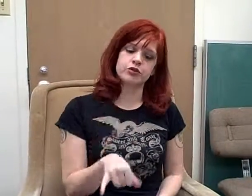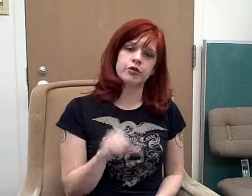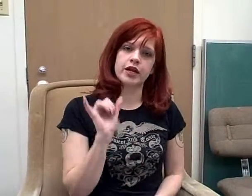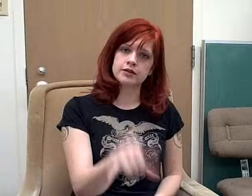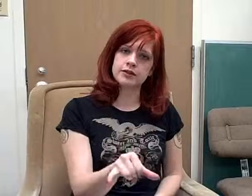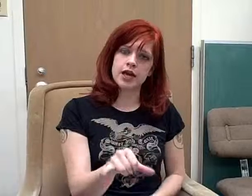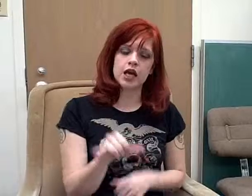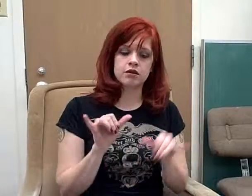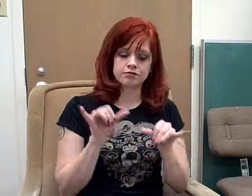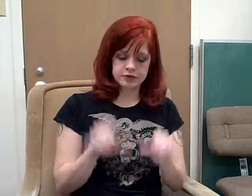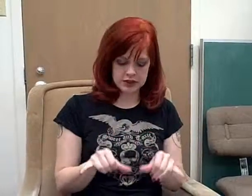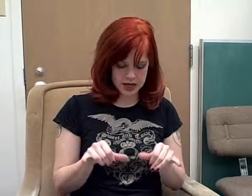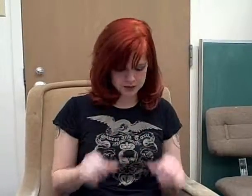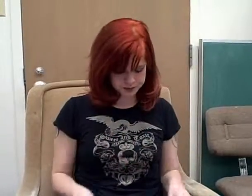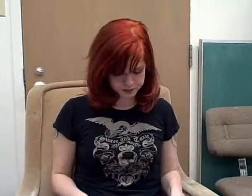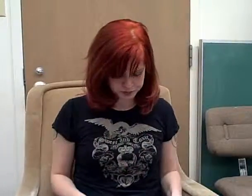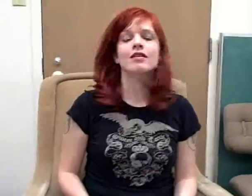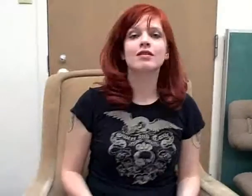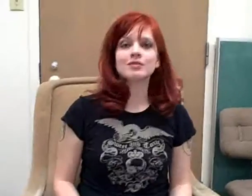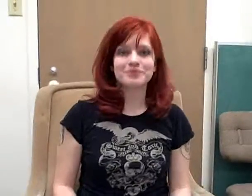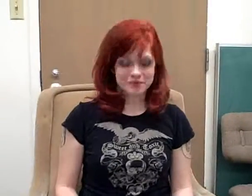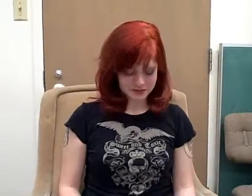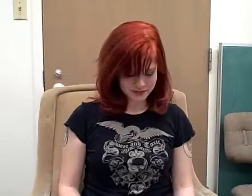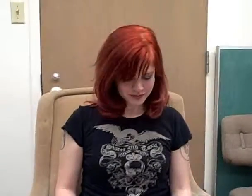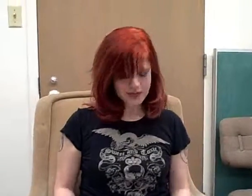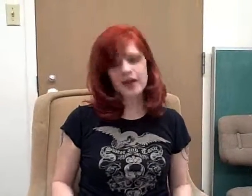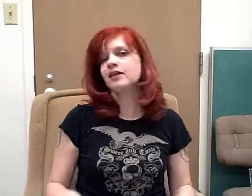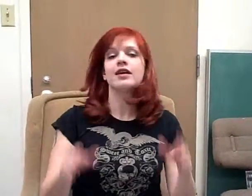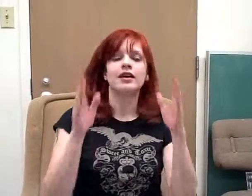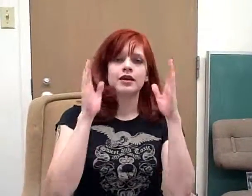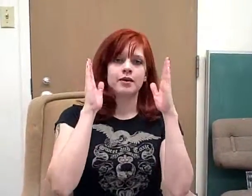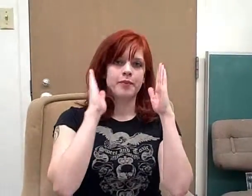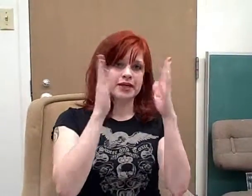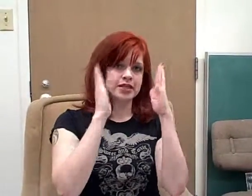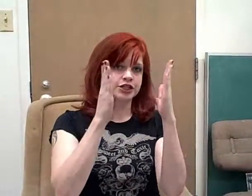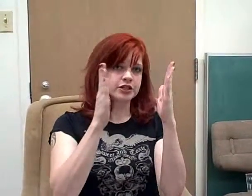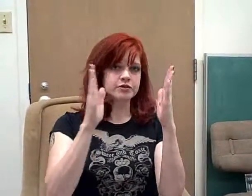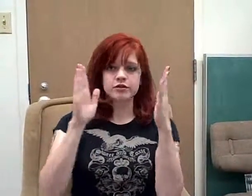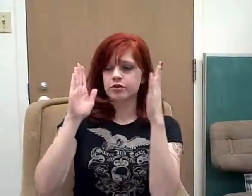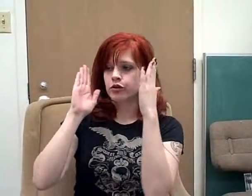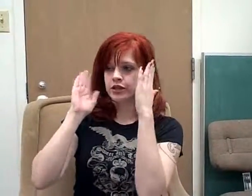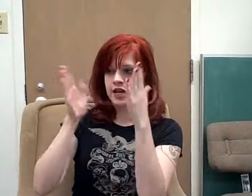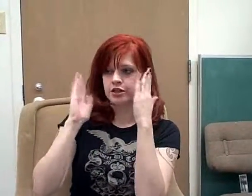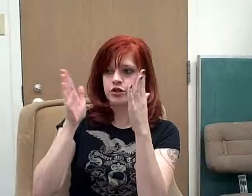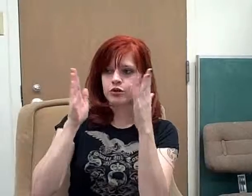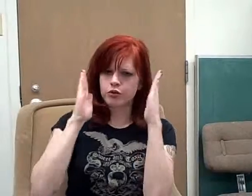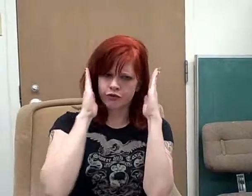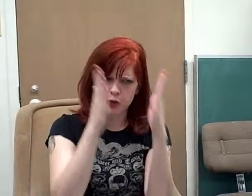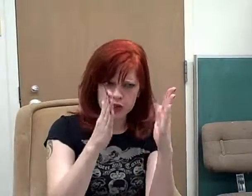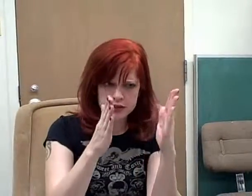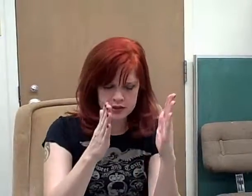1 hand, stay, stay. Okay. Okay. Pay attention, or attend to, or focus.